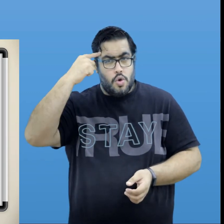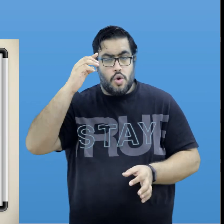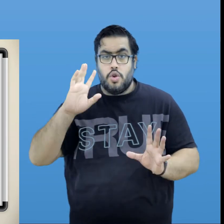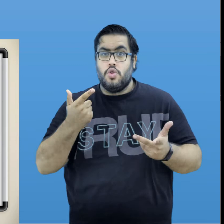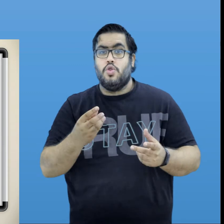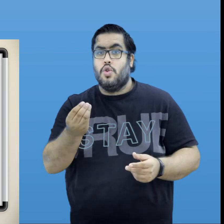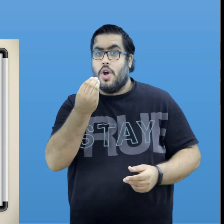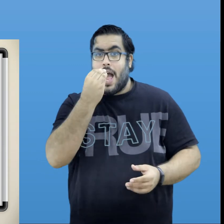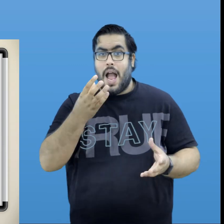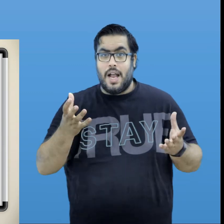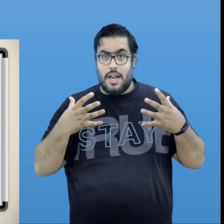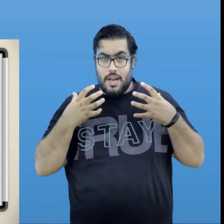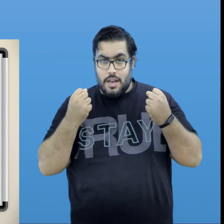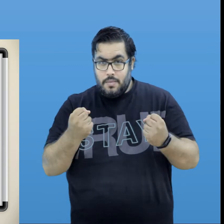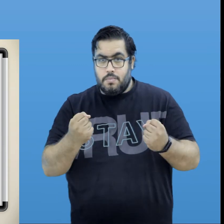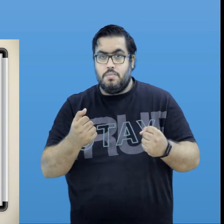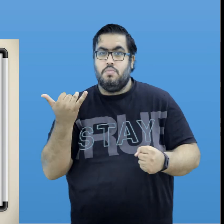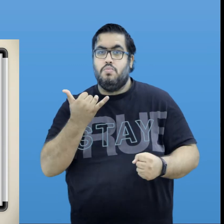make a difference.